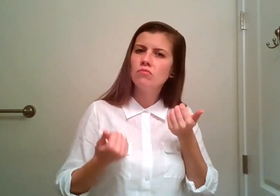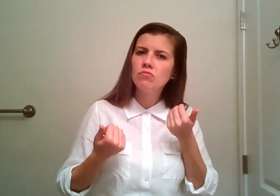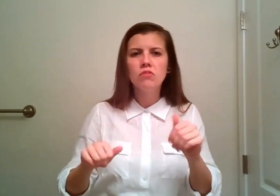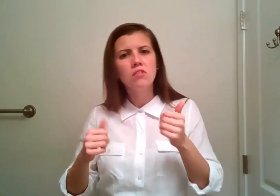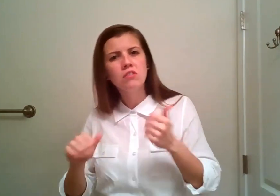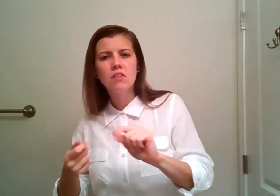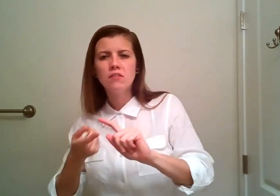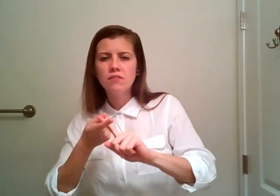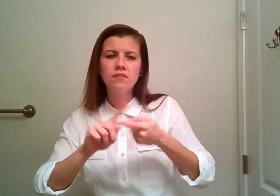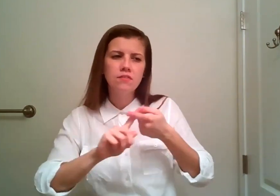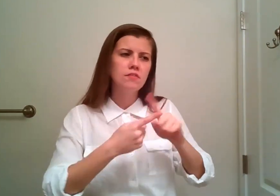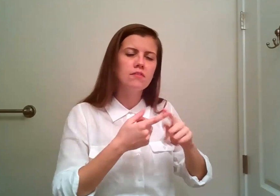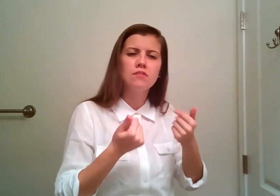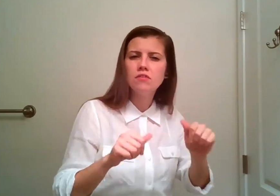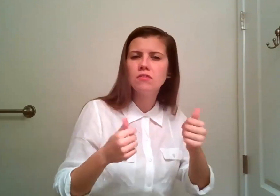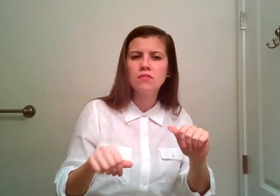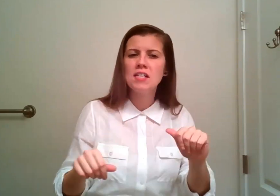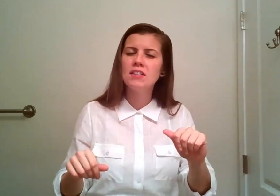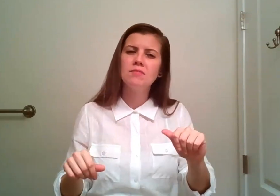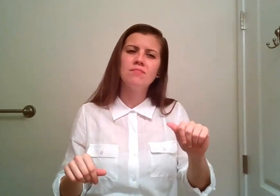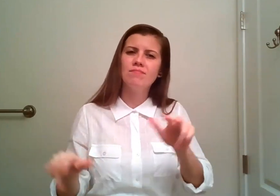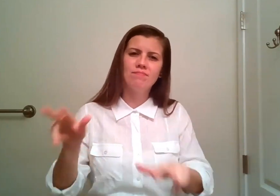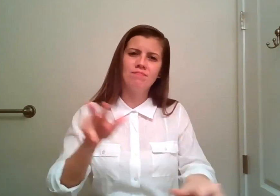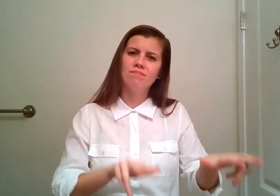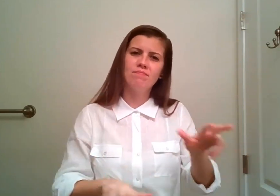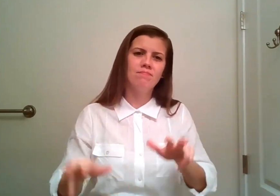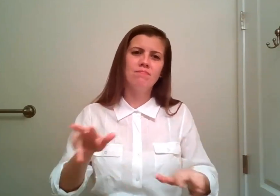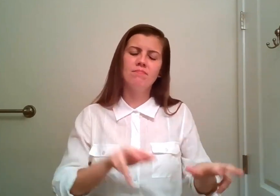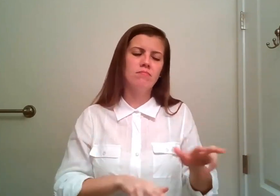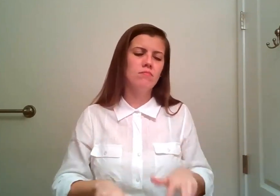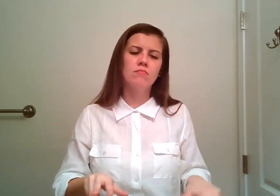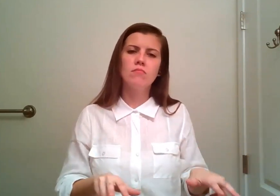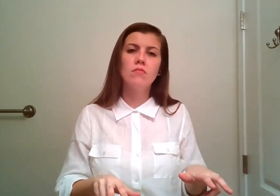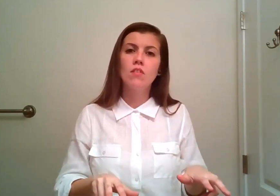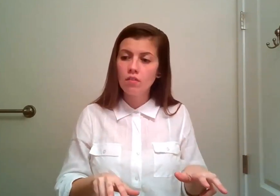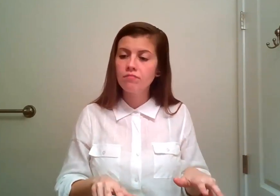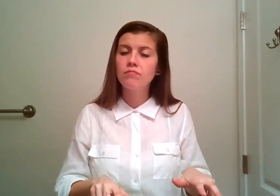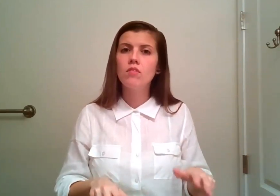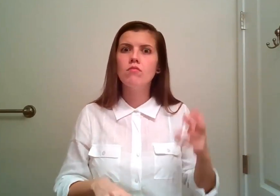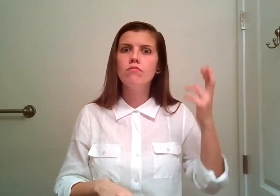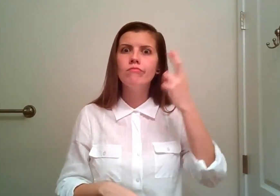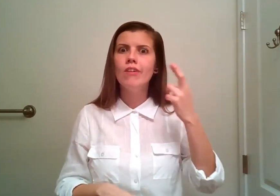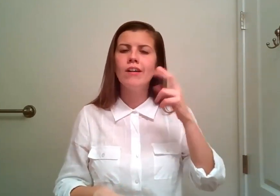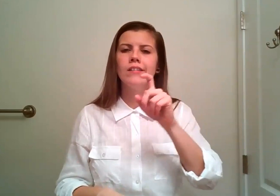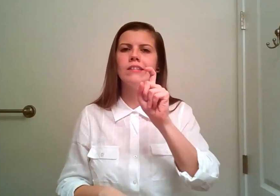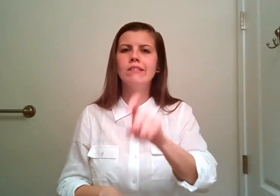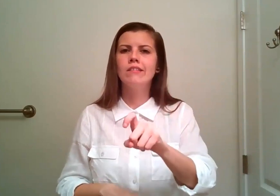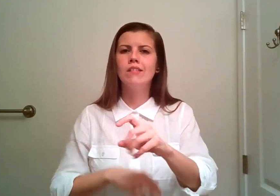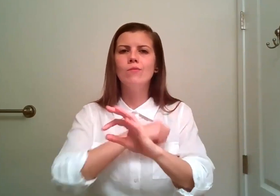school, and trying to make new friends, and just being very awkward and weird.